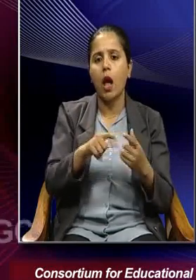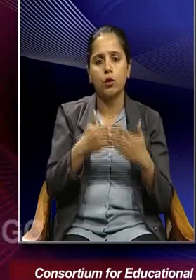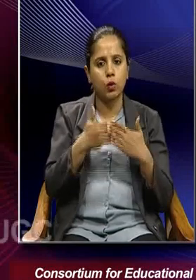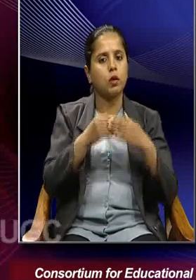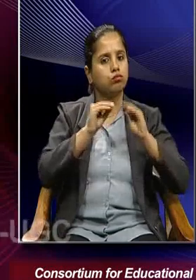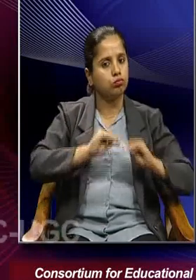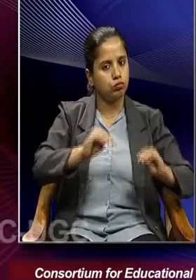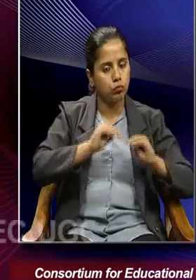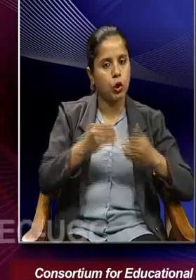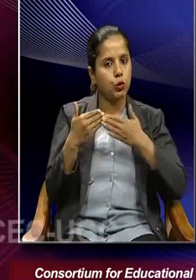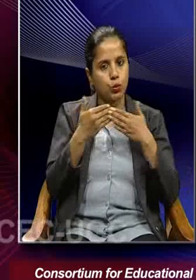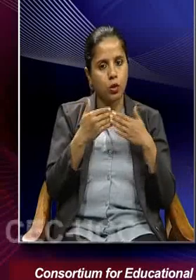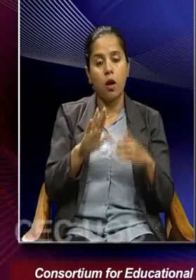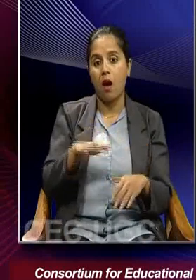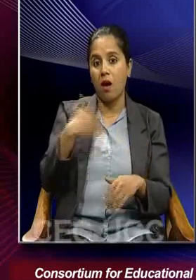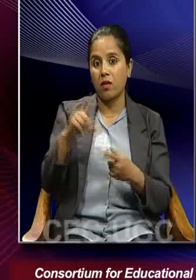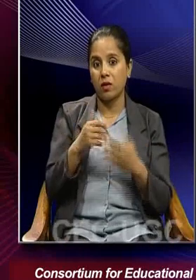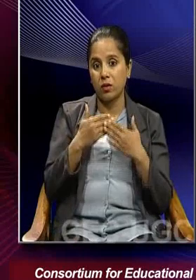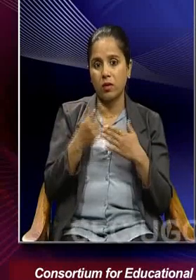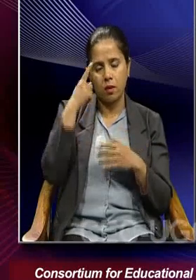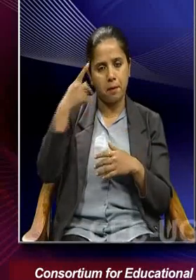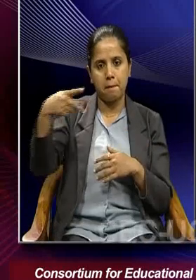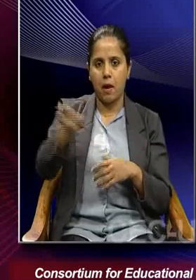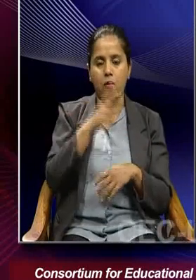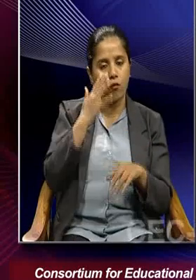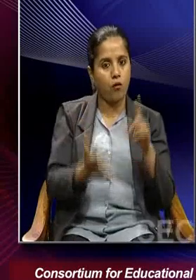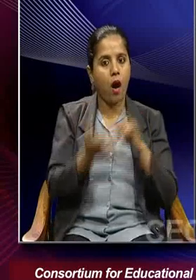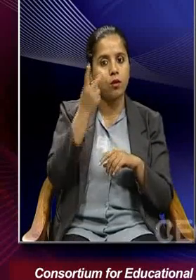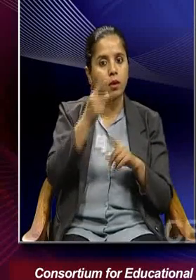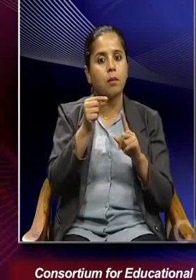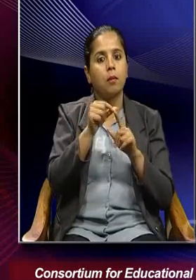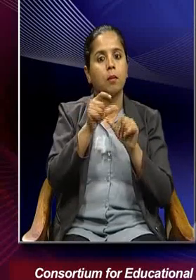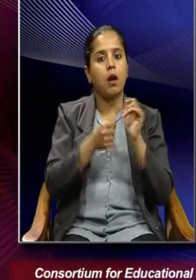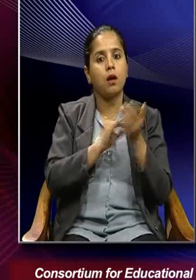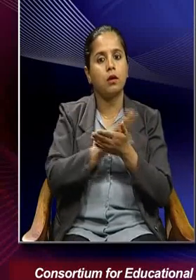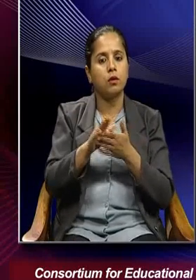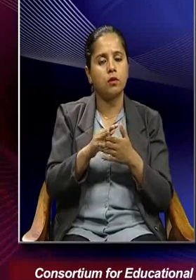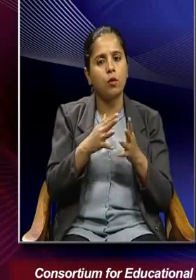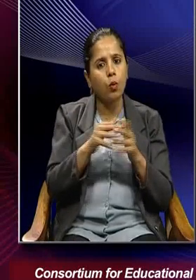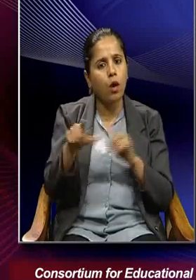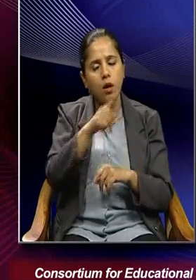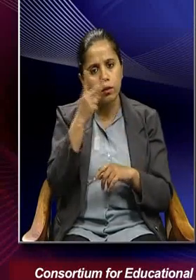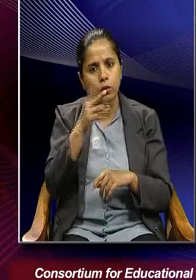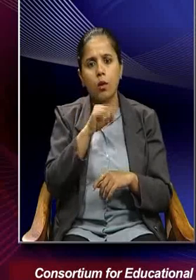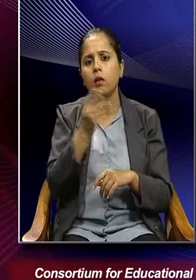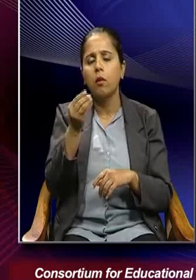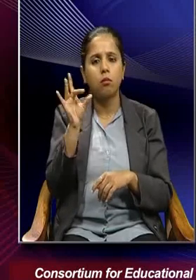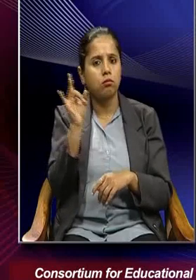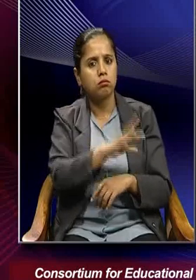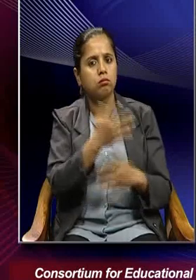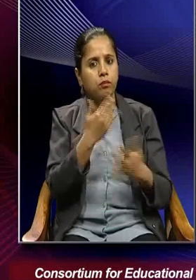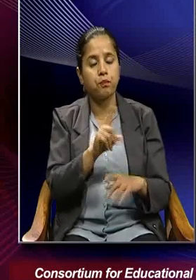education, and after her education she returns to find Paresh Rawal as a eunuch and rejects him, but later